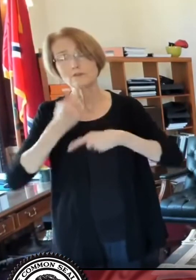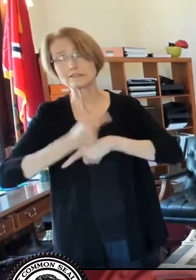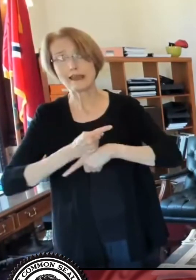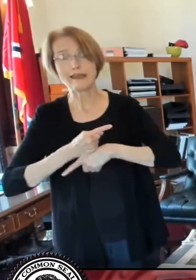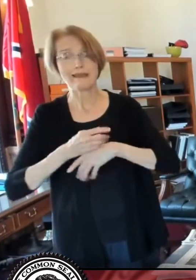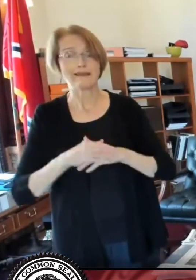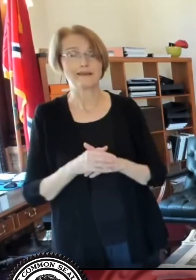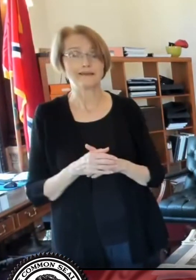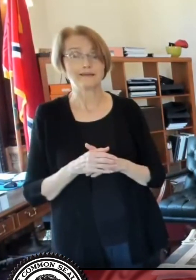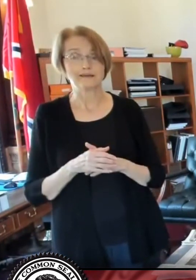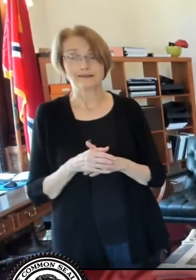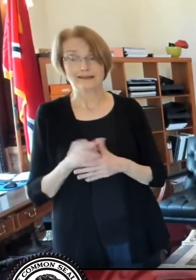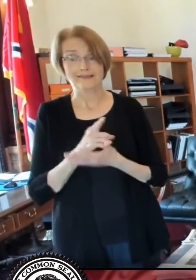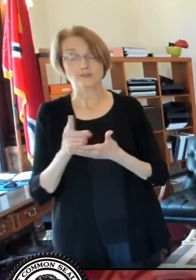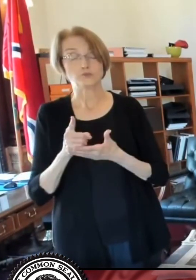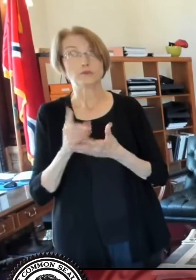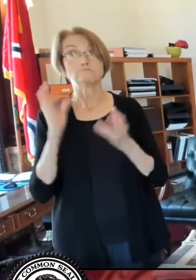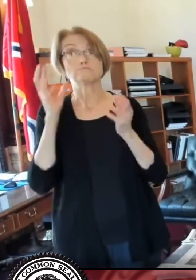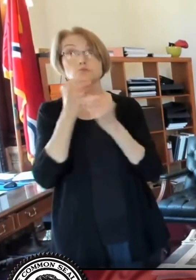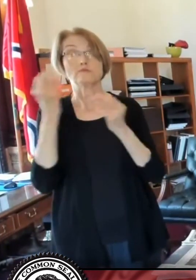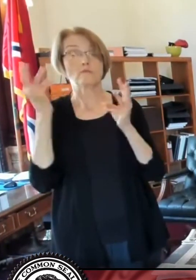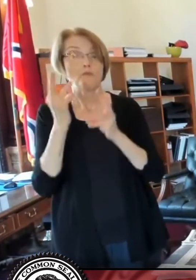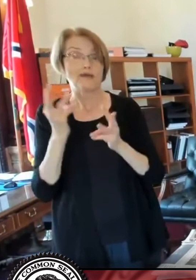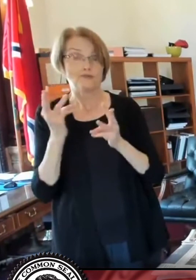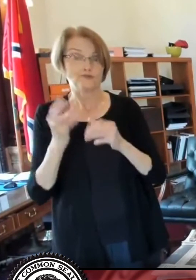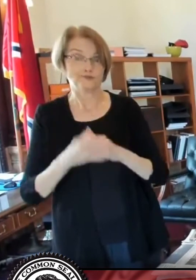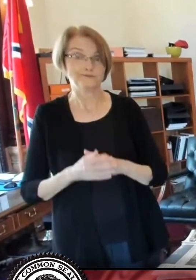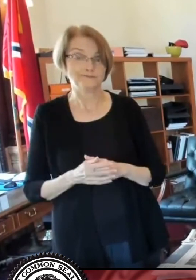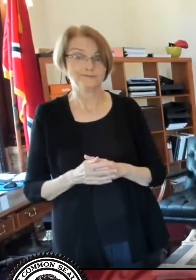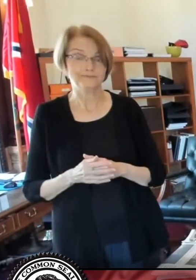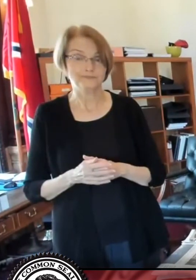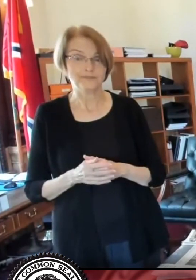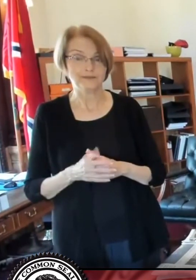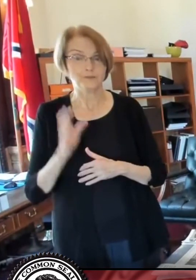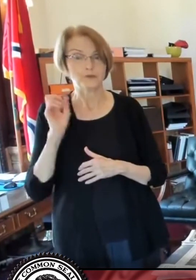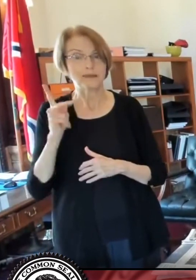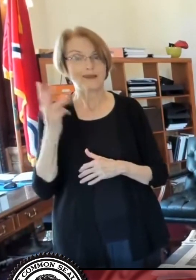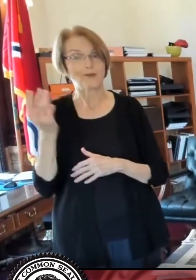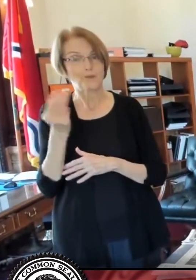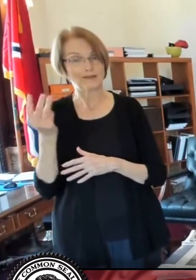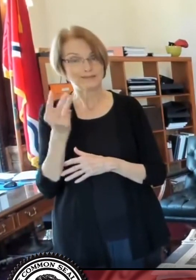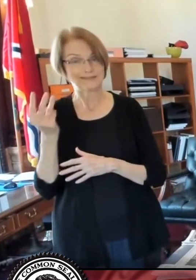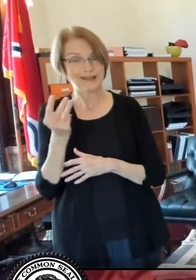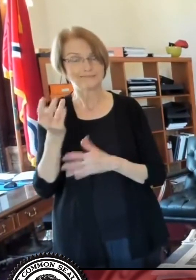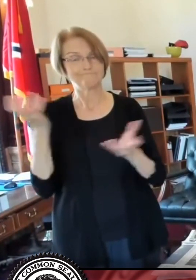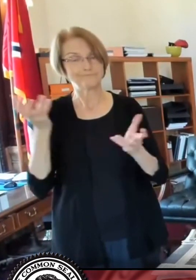great week weather-wise ahead, and we'll be back on Wednesday and